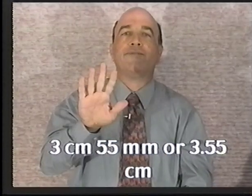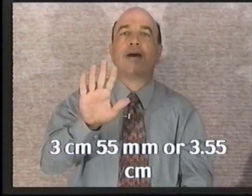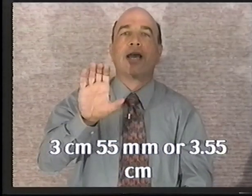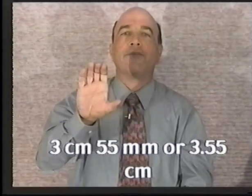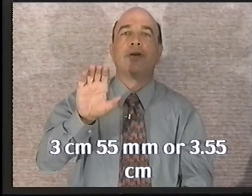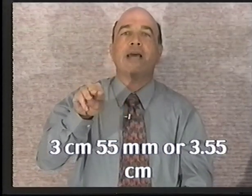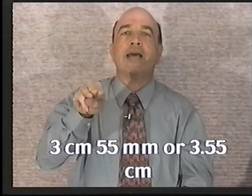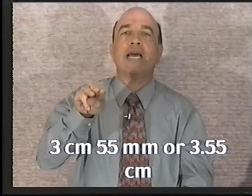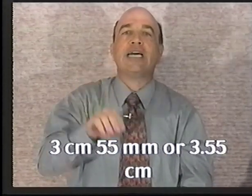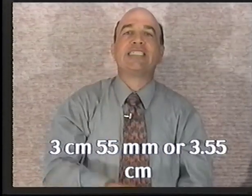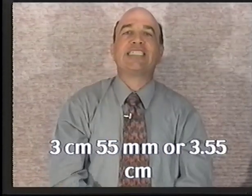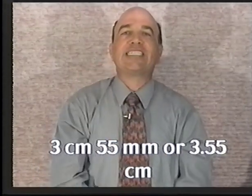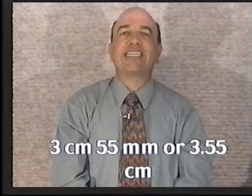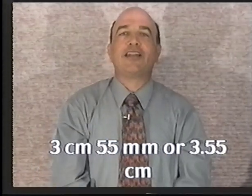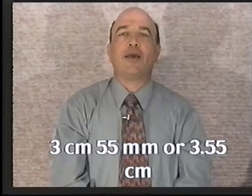3.55 centimeters.